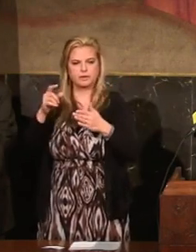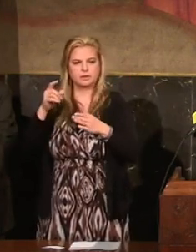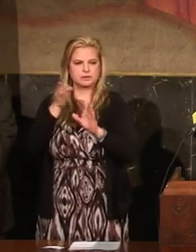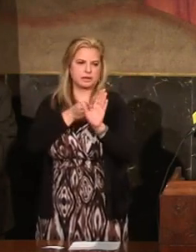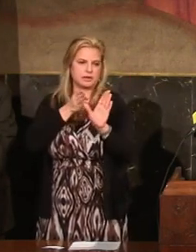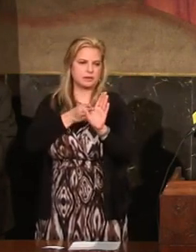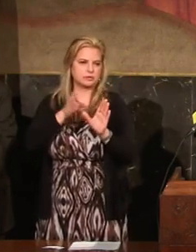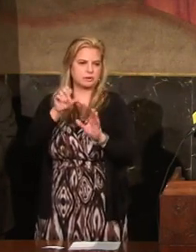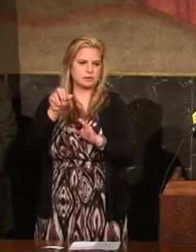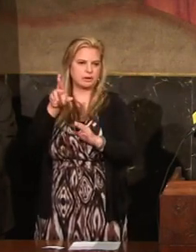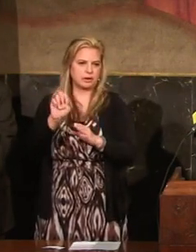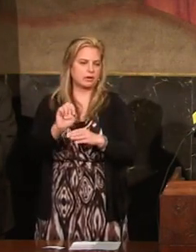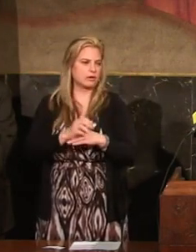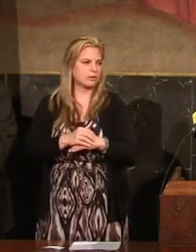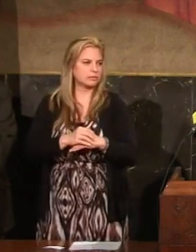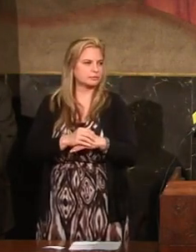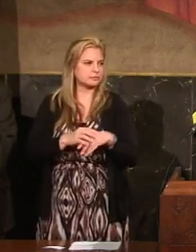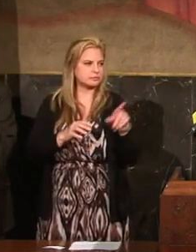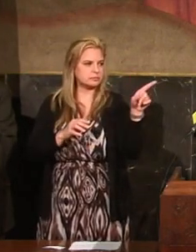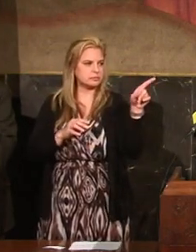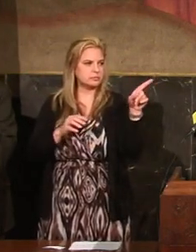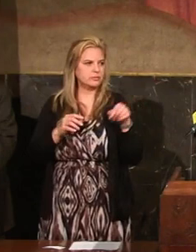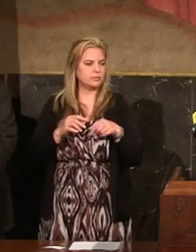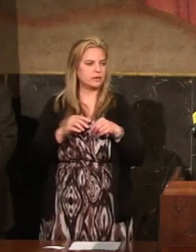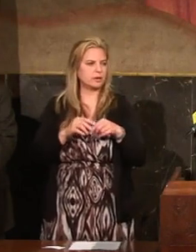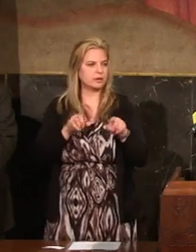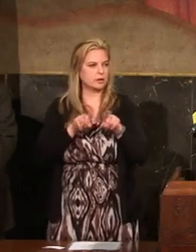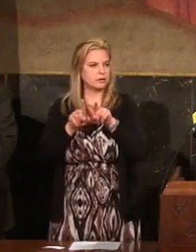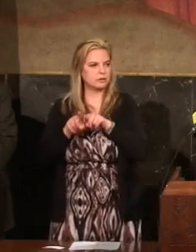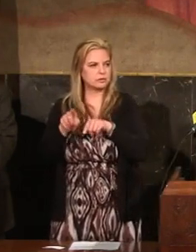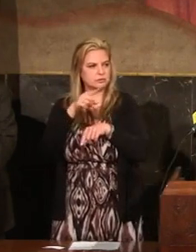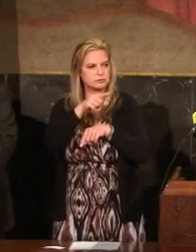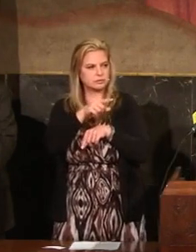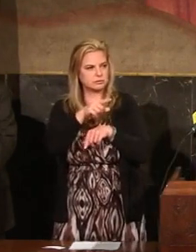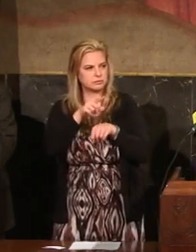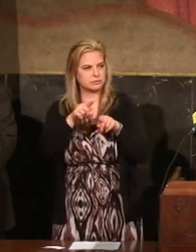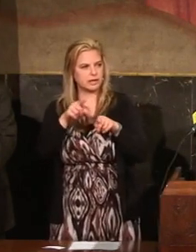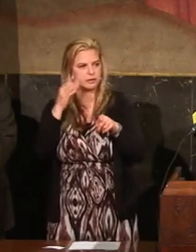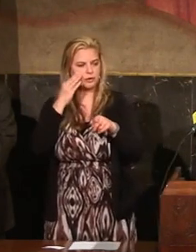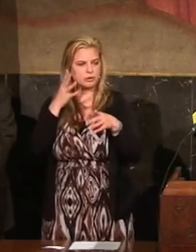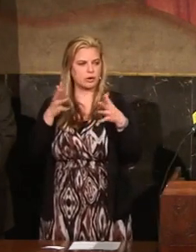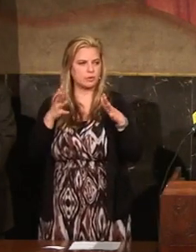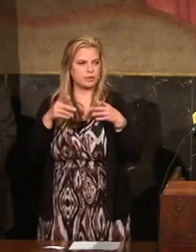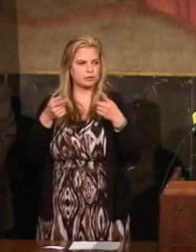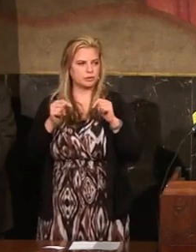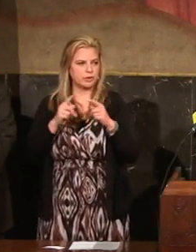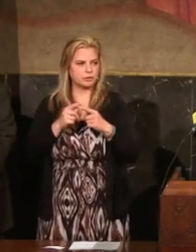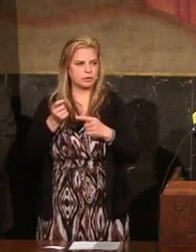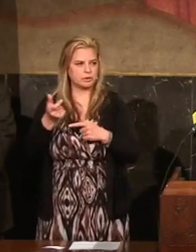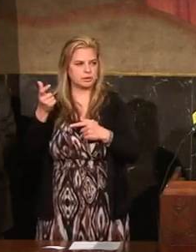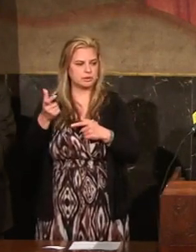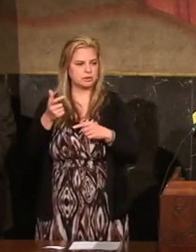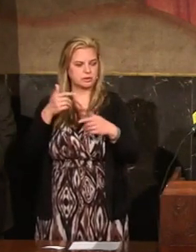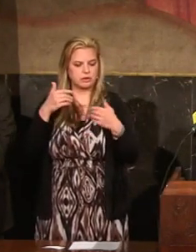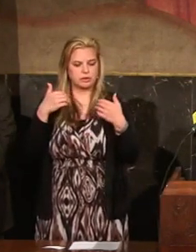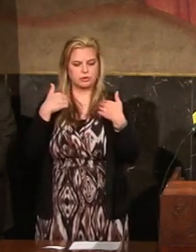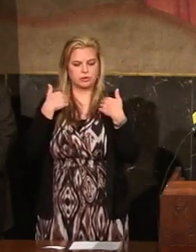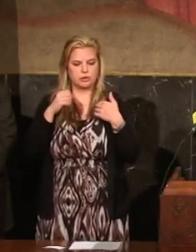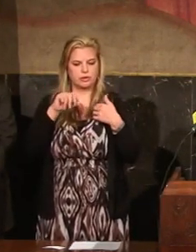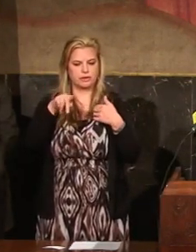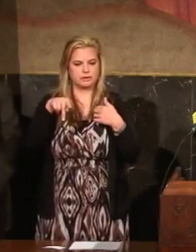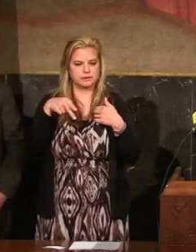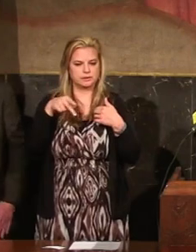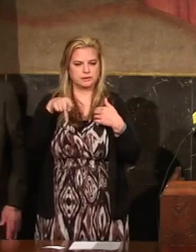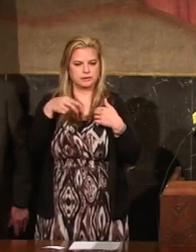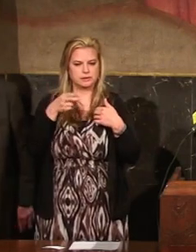care. Dr. D, along those lines, I know that y'all have already tried to eliminate the psychosocial